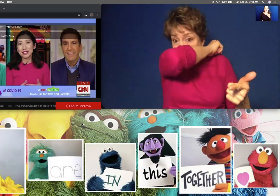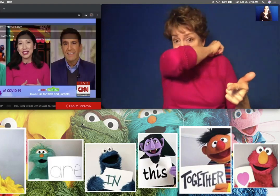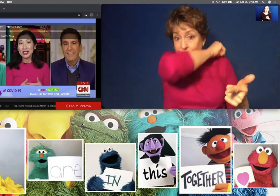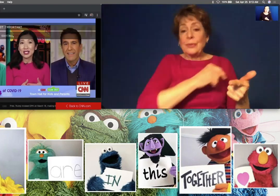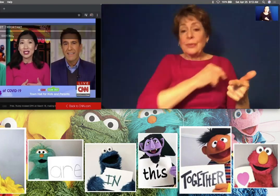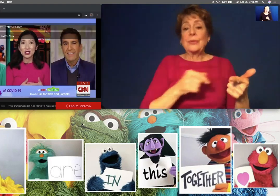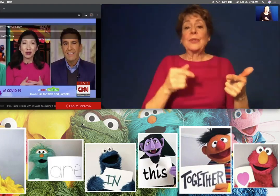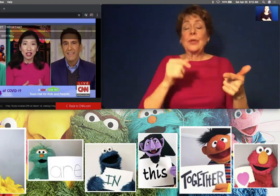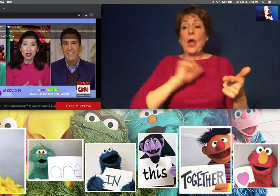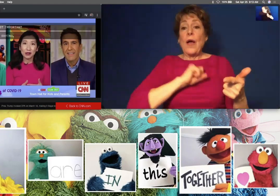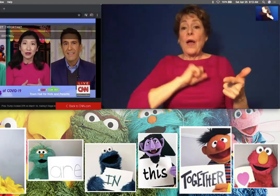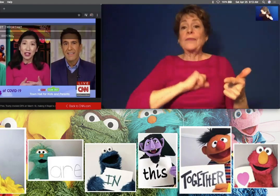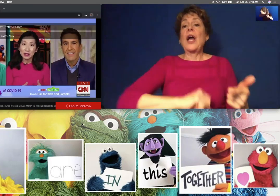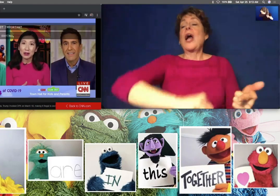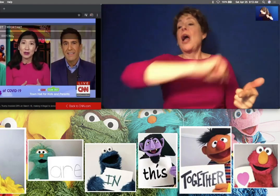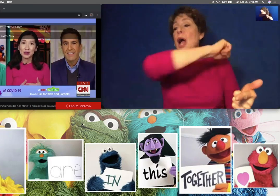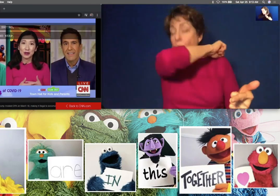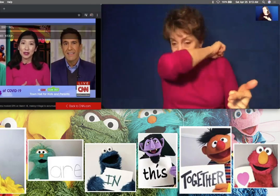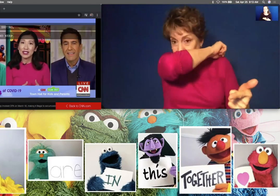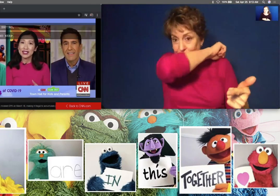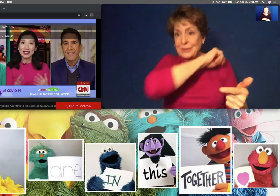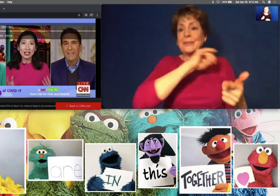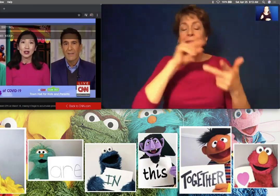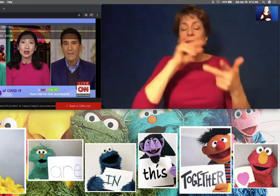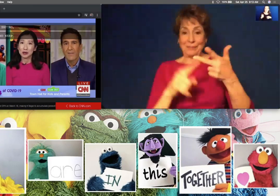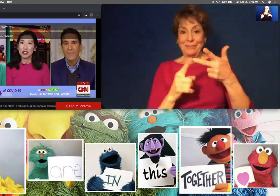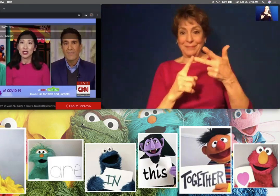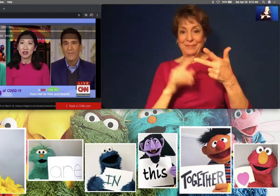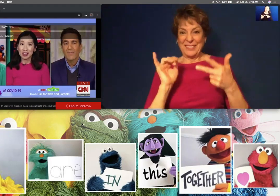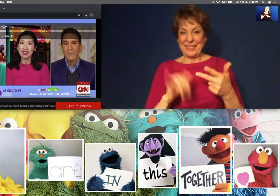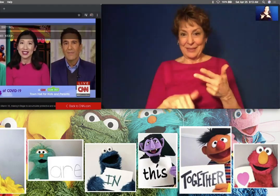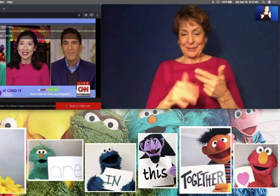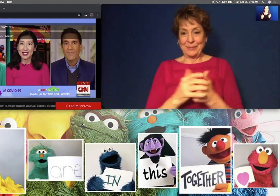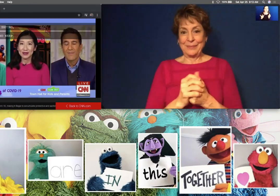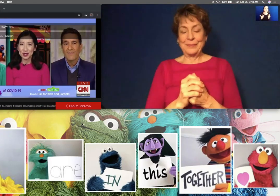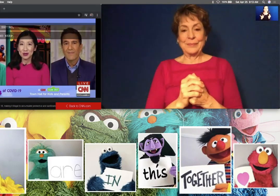keep your distance and keep yourself safe, and that way you're keeping